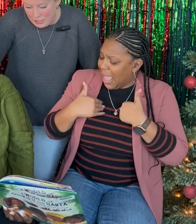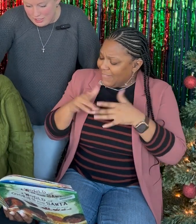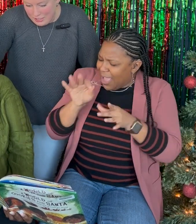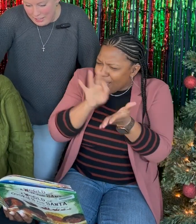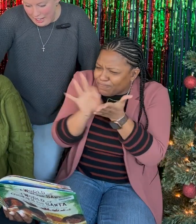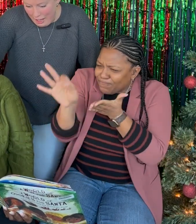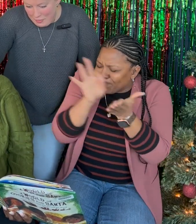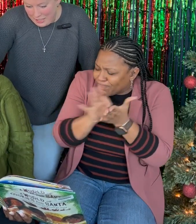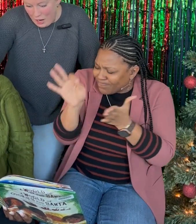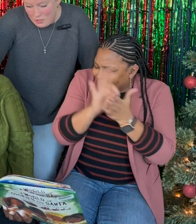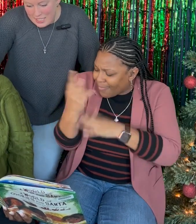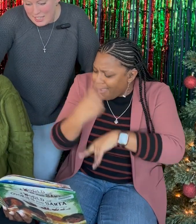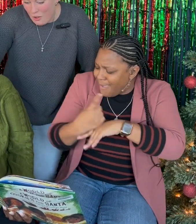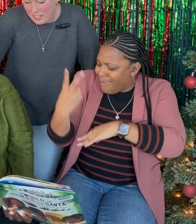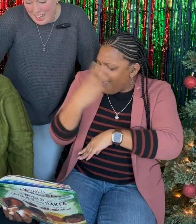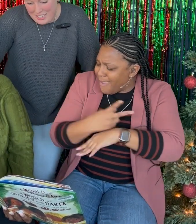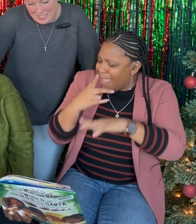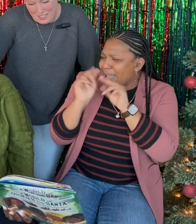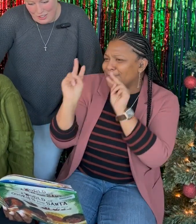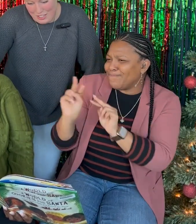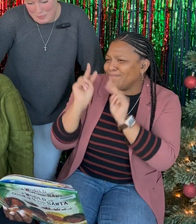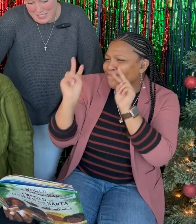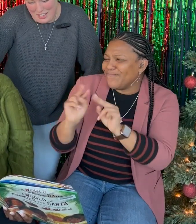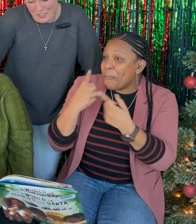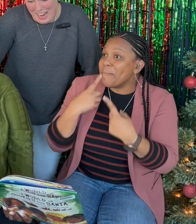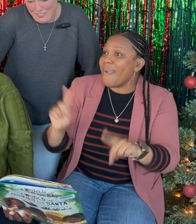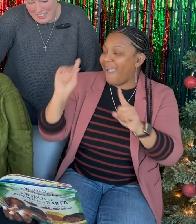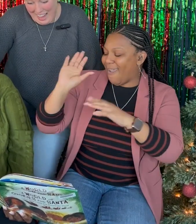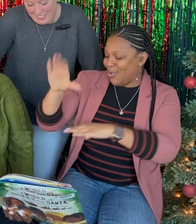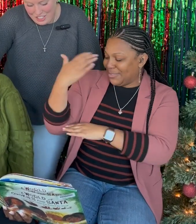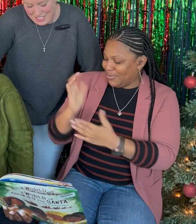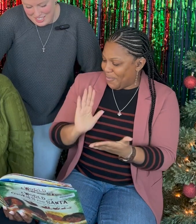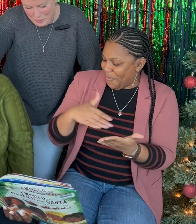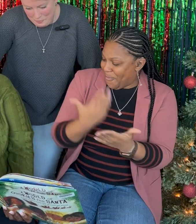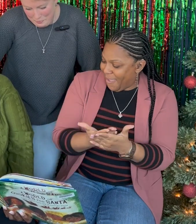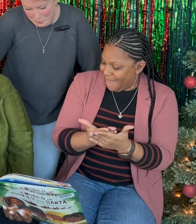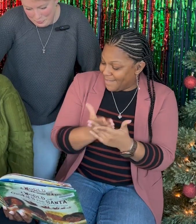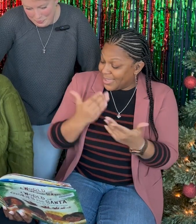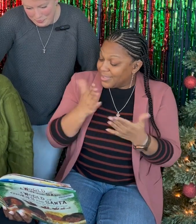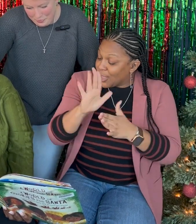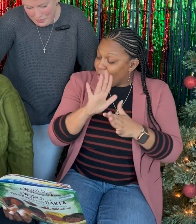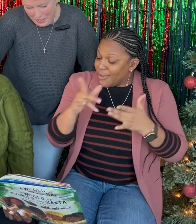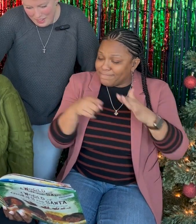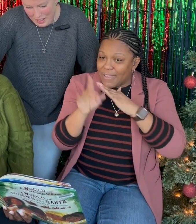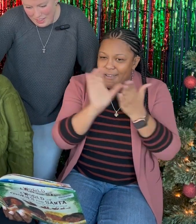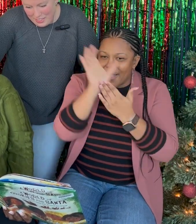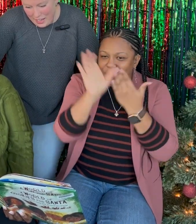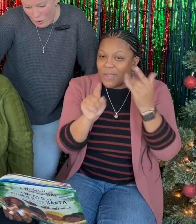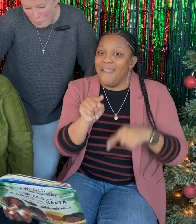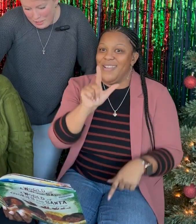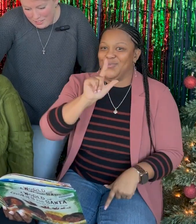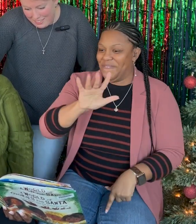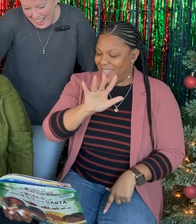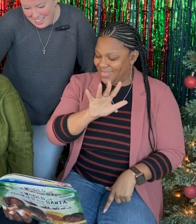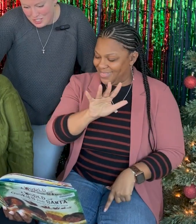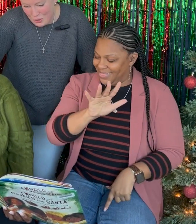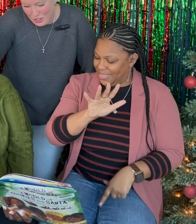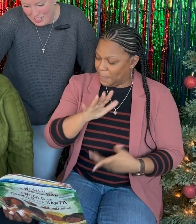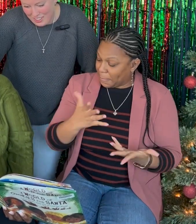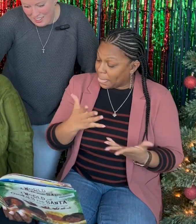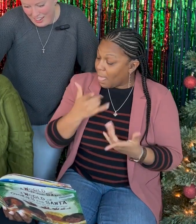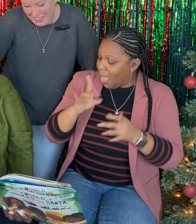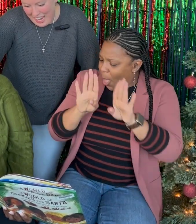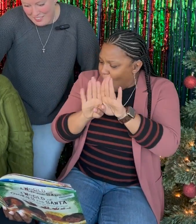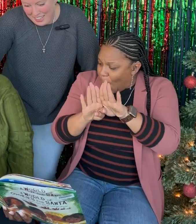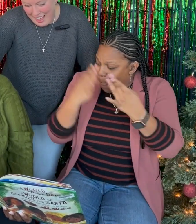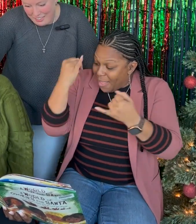German children have been counting down the days until Christmas on their Advent calendars. They open the last